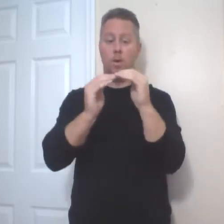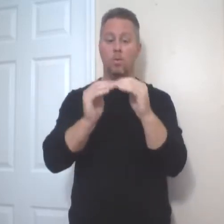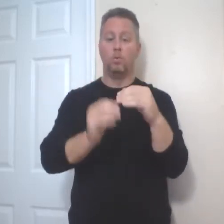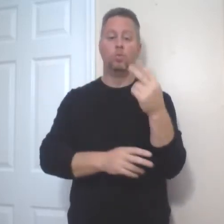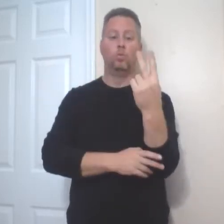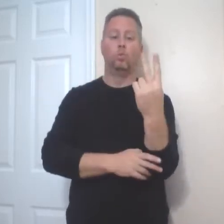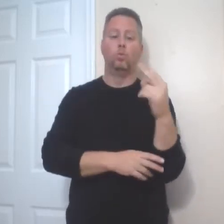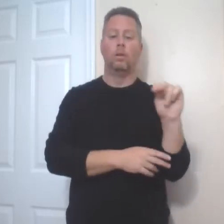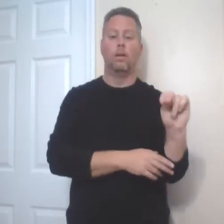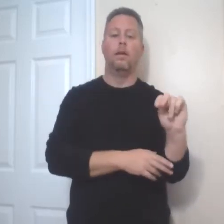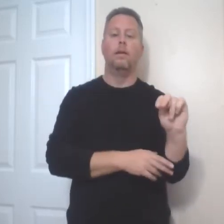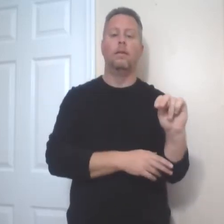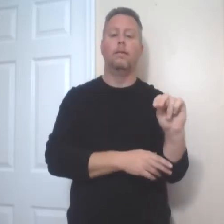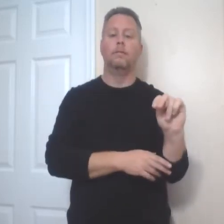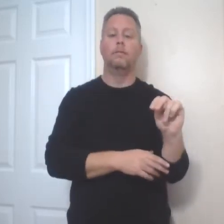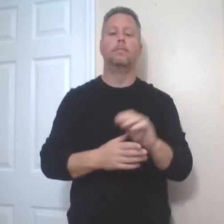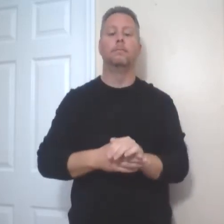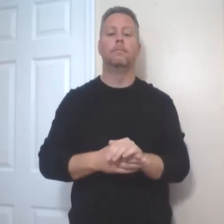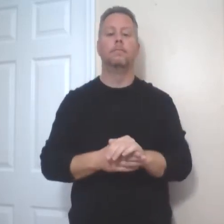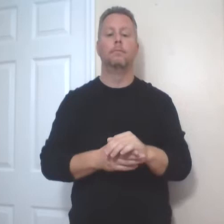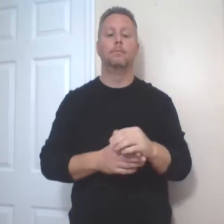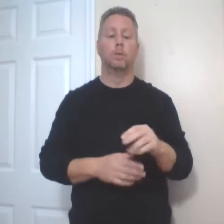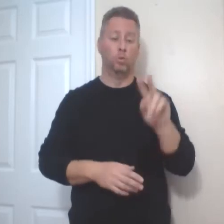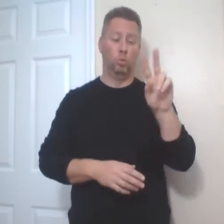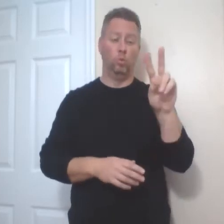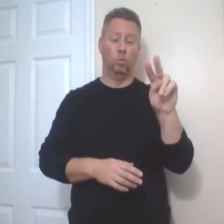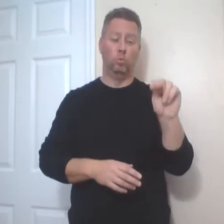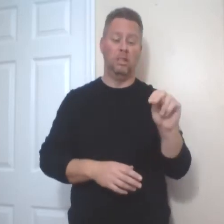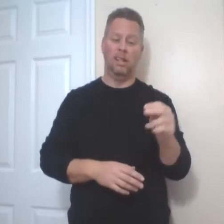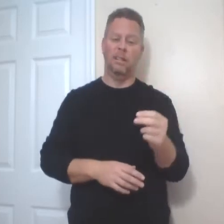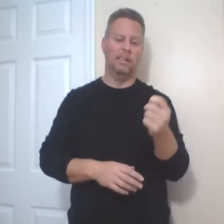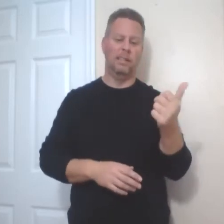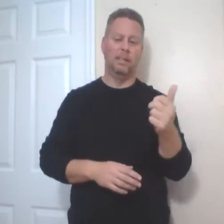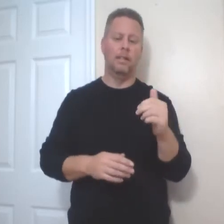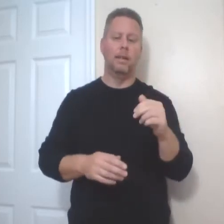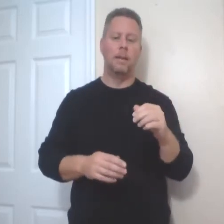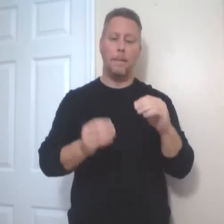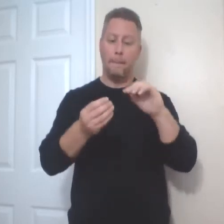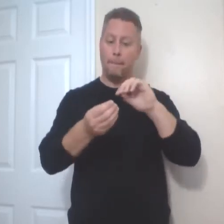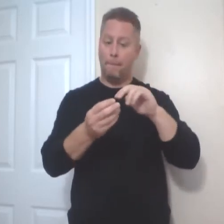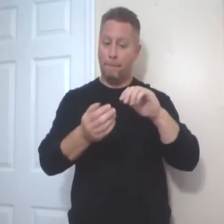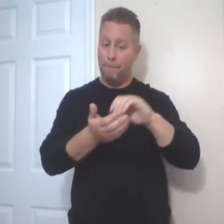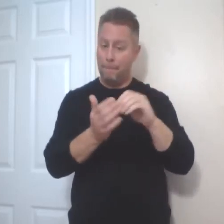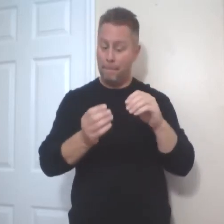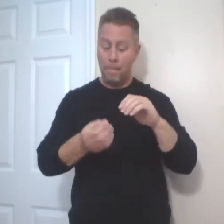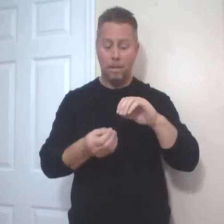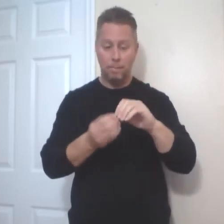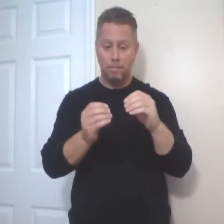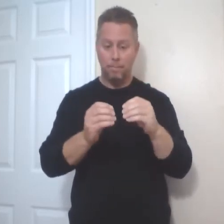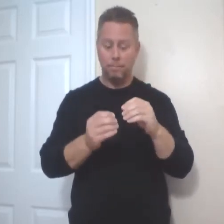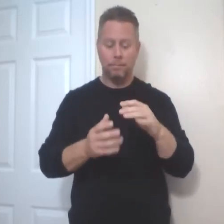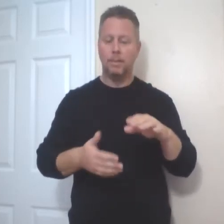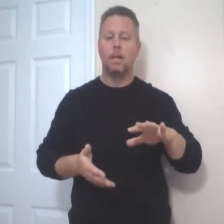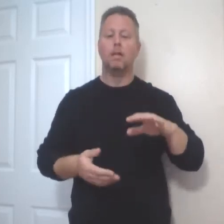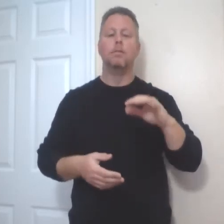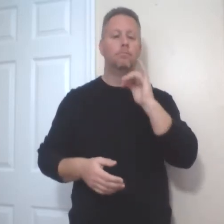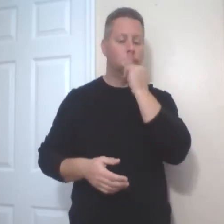2n. Well, I don't want 2n, I just want n. So get rid of that 2. Divide by 2. Divide by